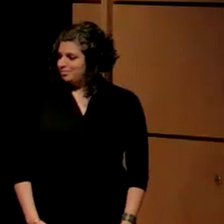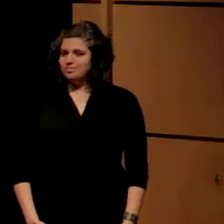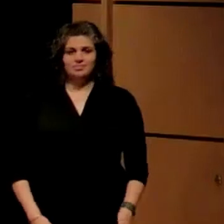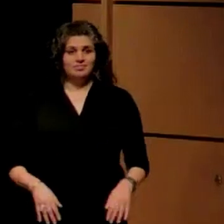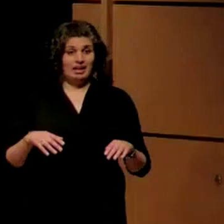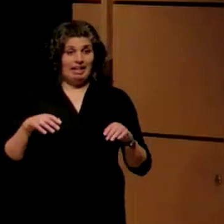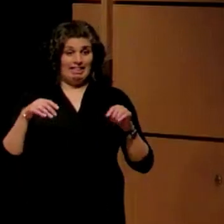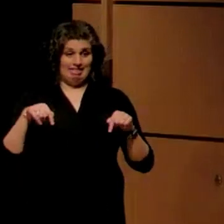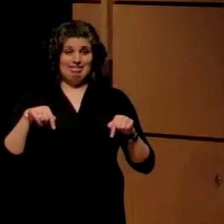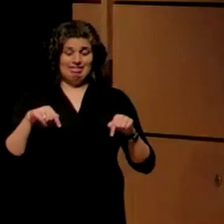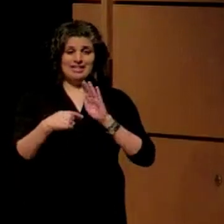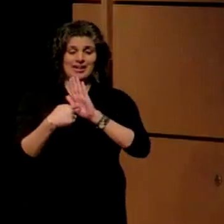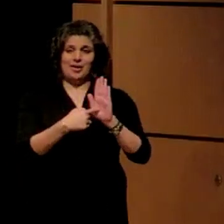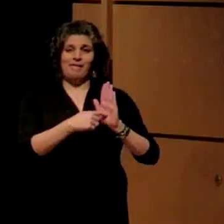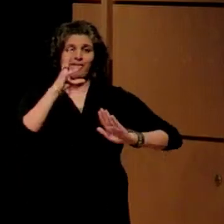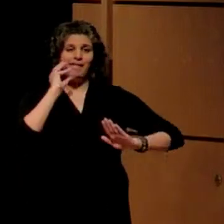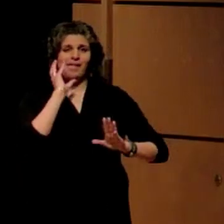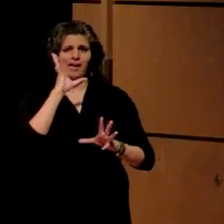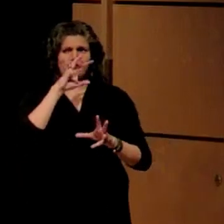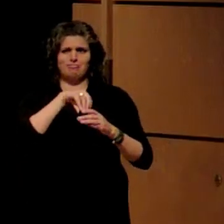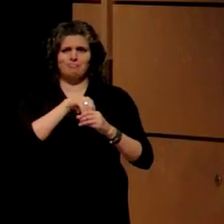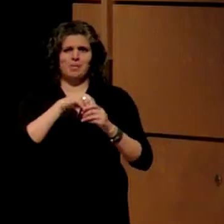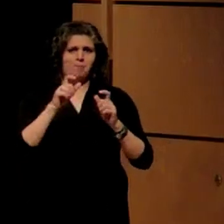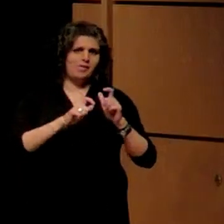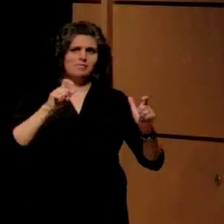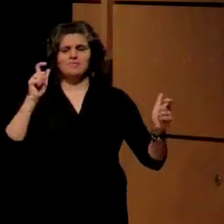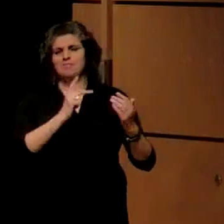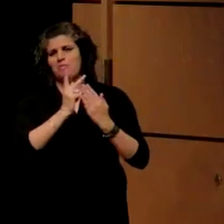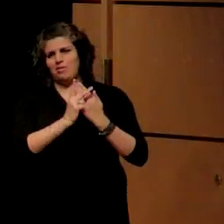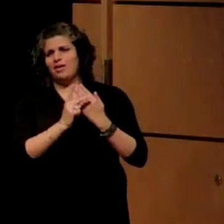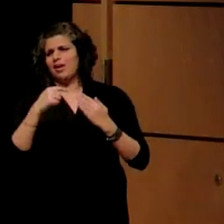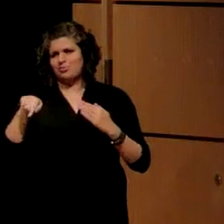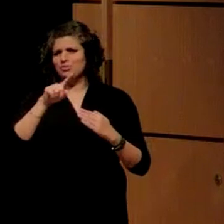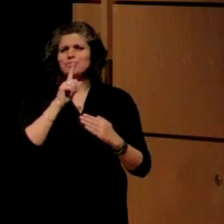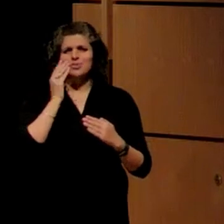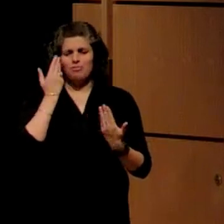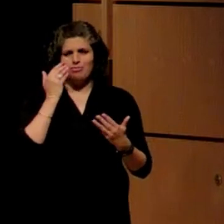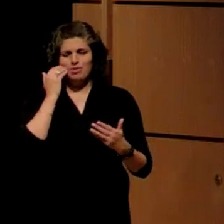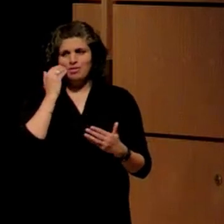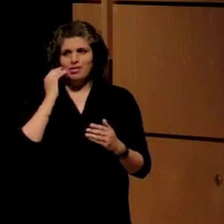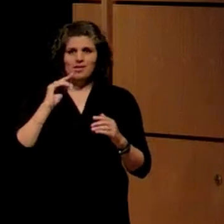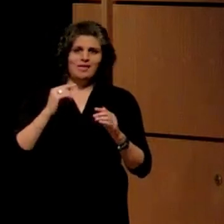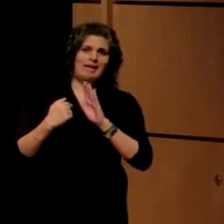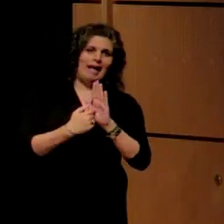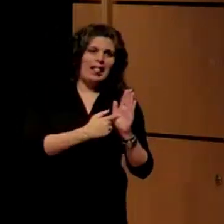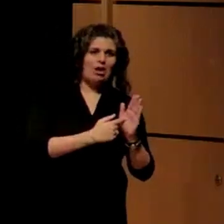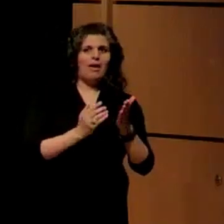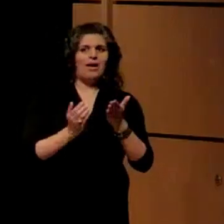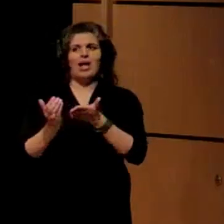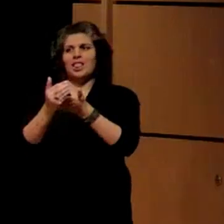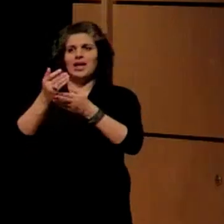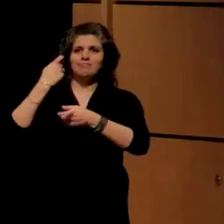These exhibitions and experiences are part of a much larger program, as I'm sure you know, of gallery collection rotations,